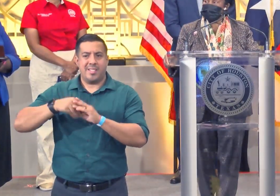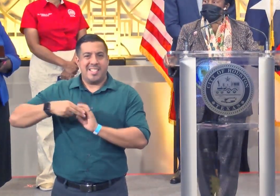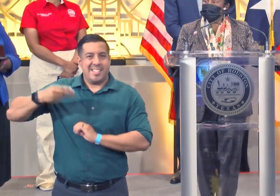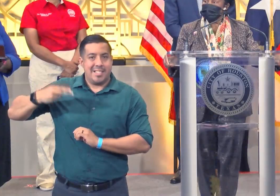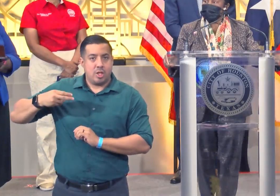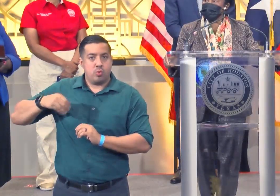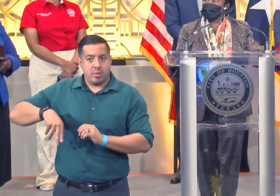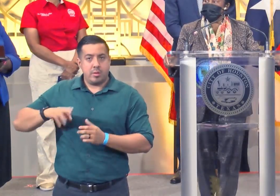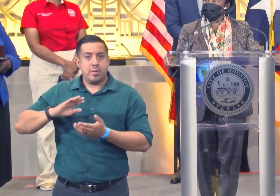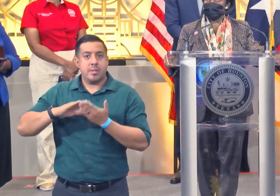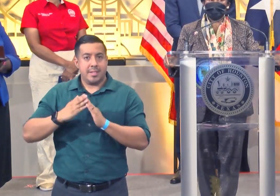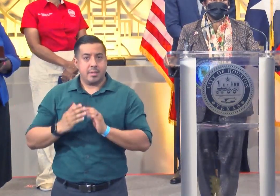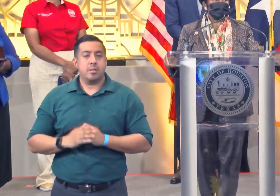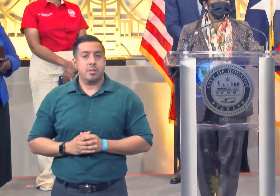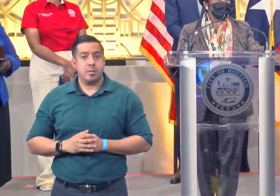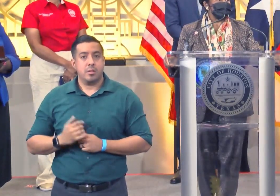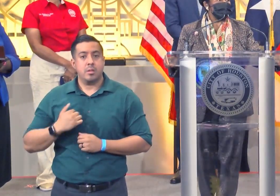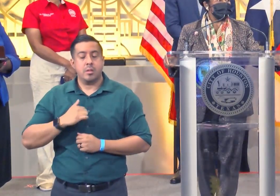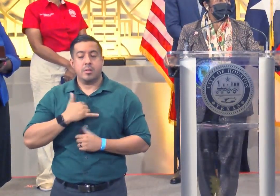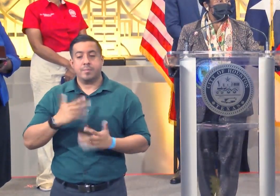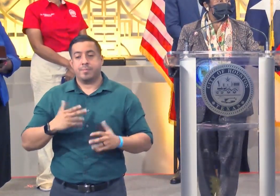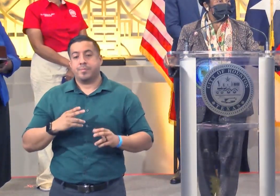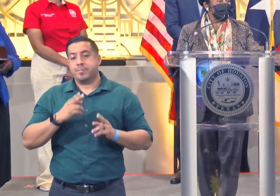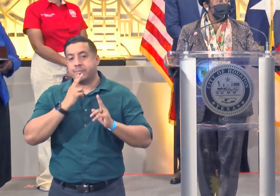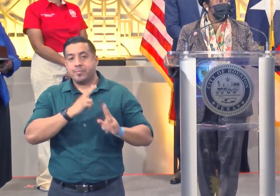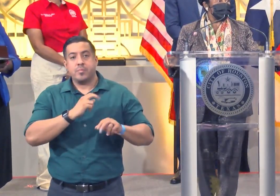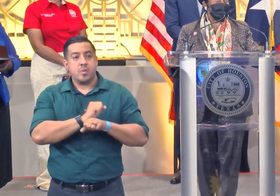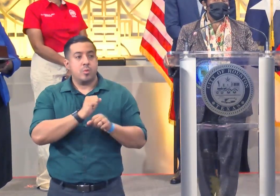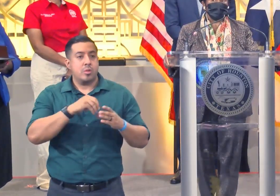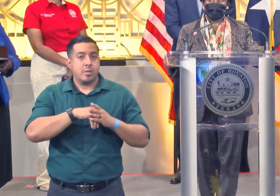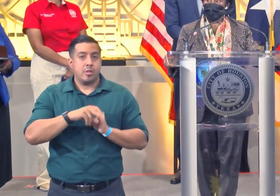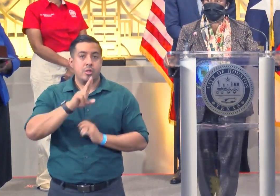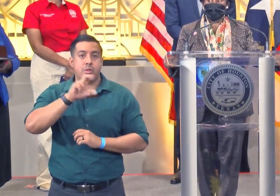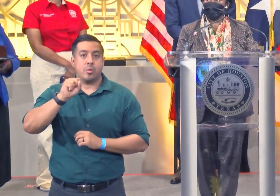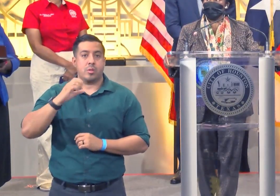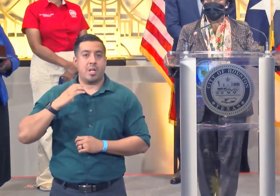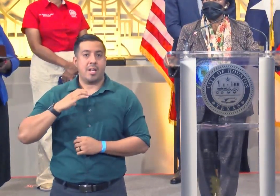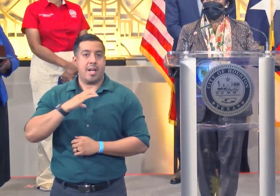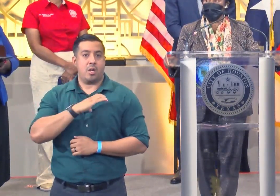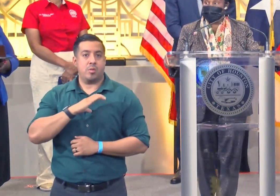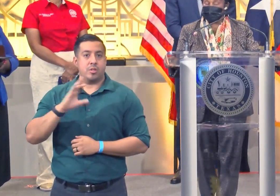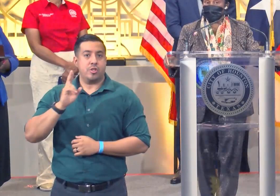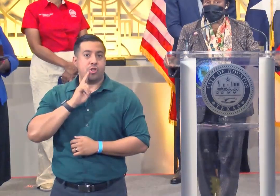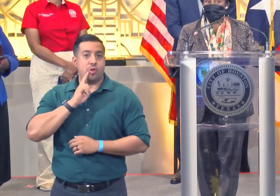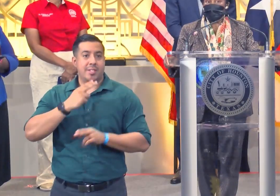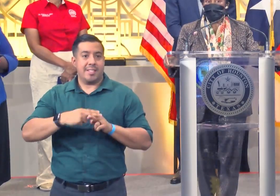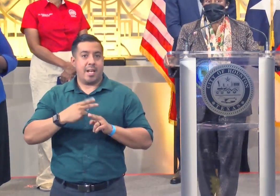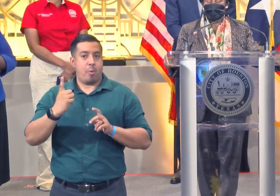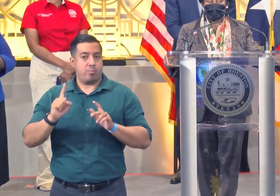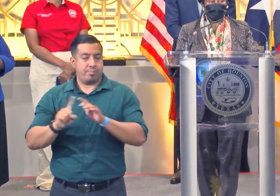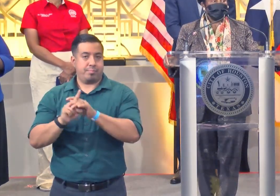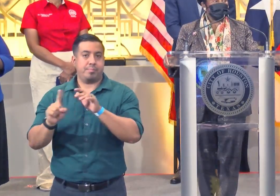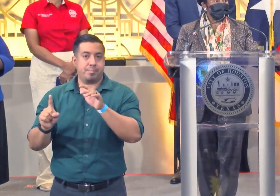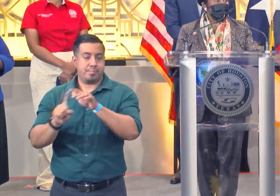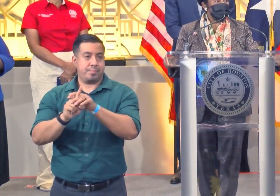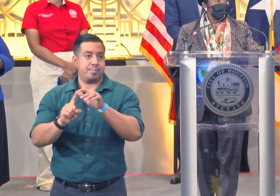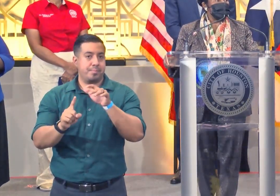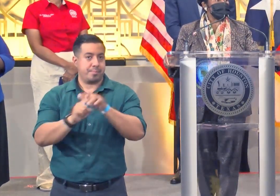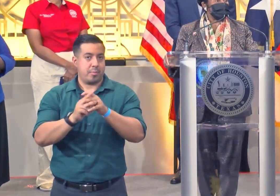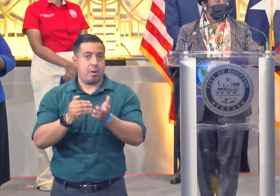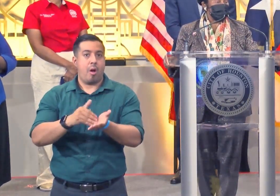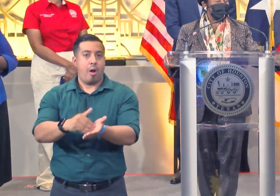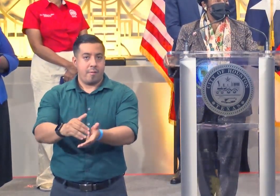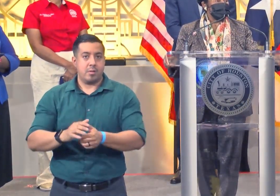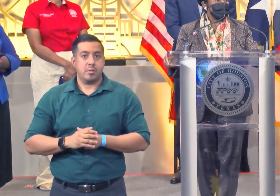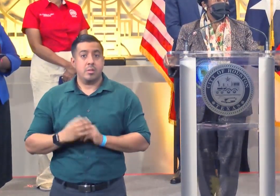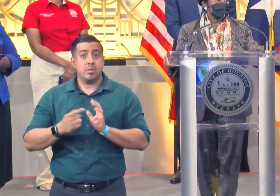city. I have the privilege of representing it in the United States Congress, and Houston's name comes up quite often. Certainly, sometimes we